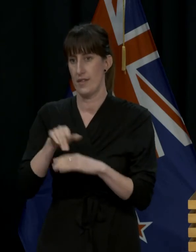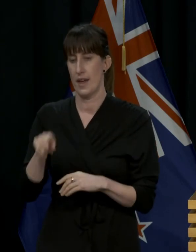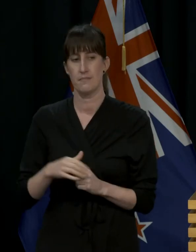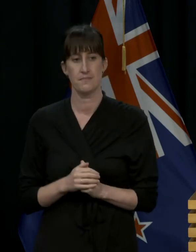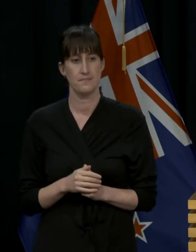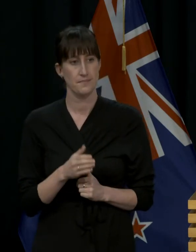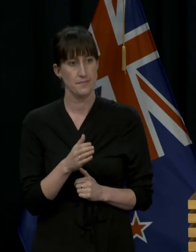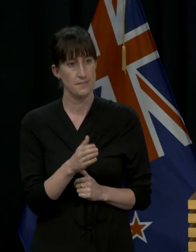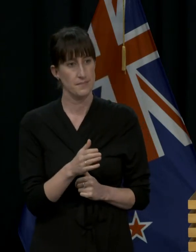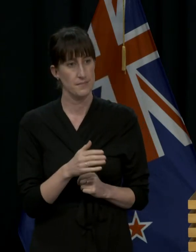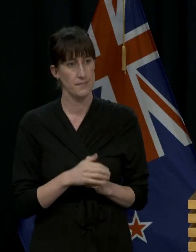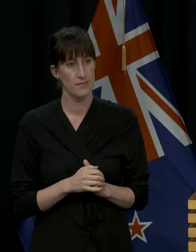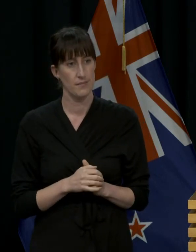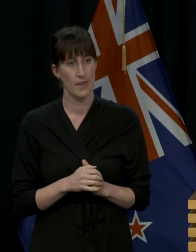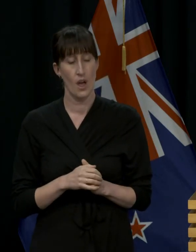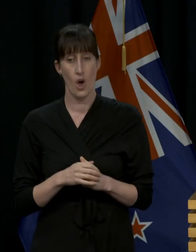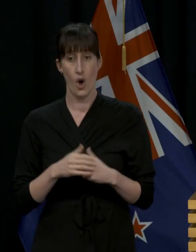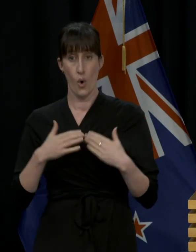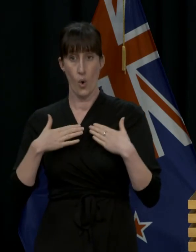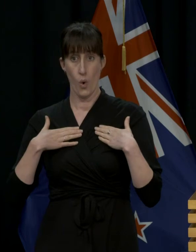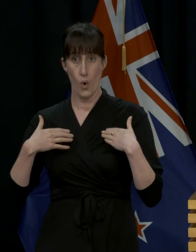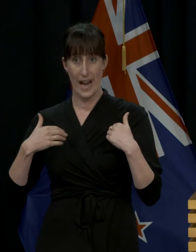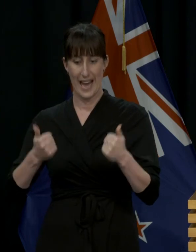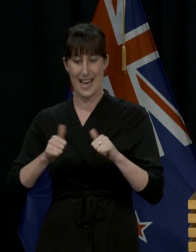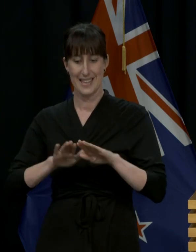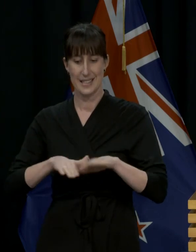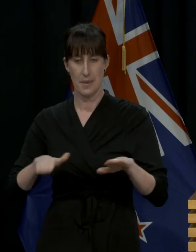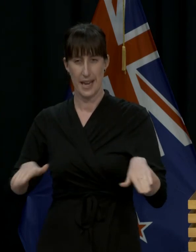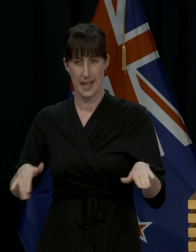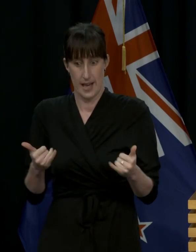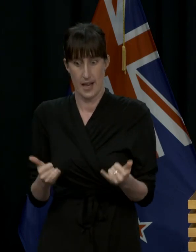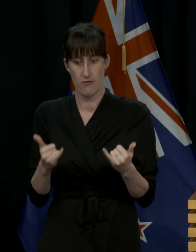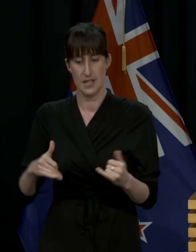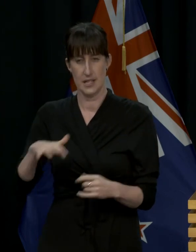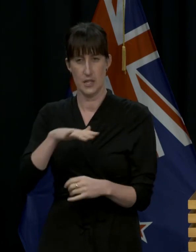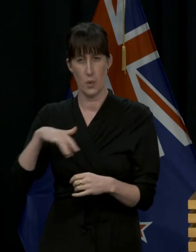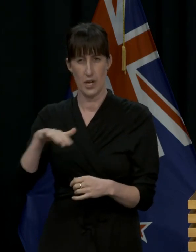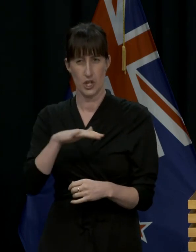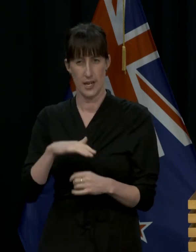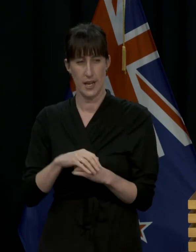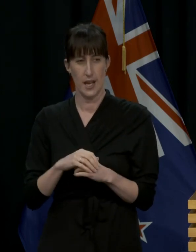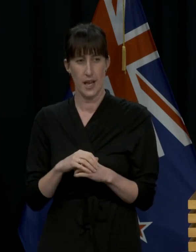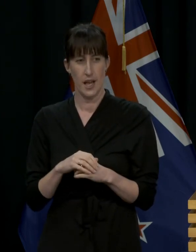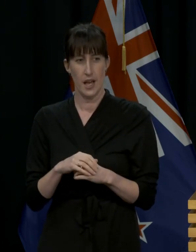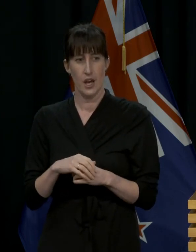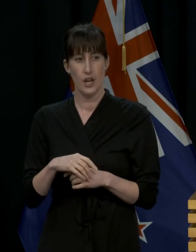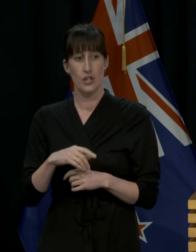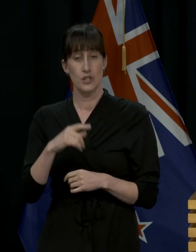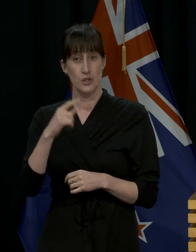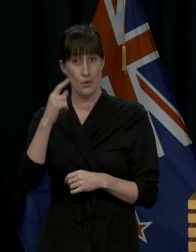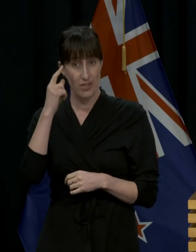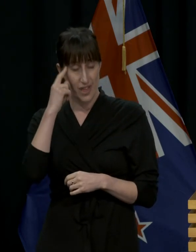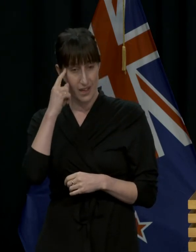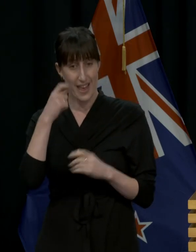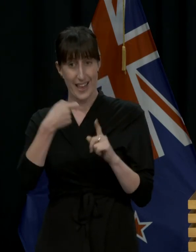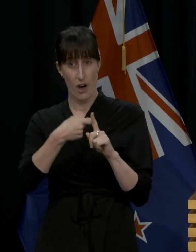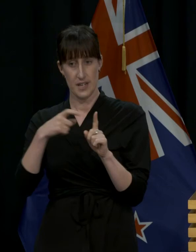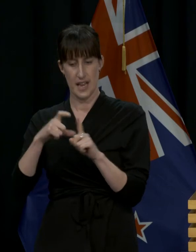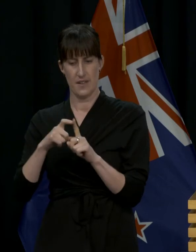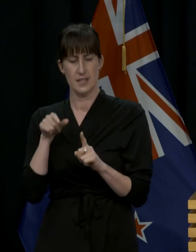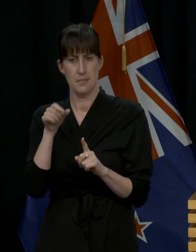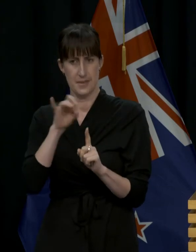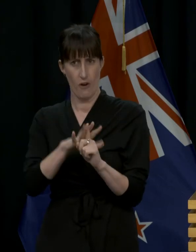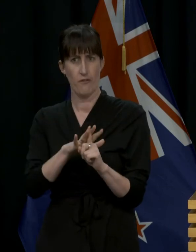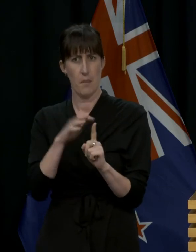Given the current state of Oranga Tamariki, what do you hope Calvin Davis achieves being in charge of that as a Māori in charge of Oranga Tamariki? I think